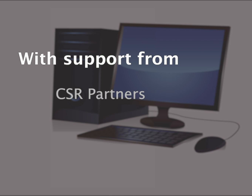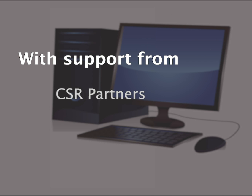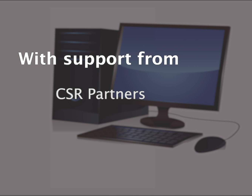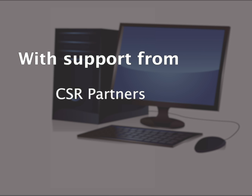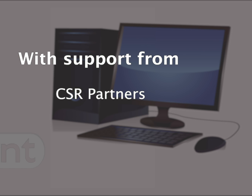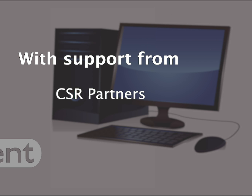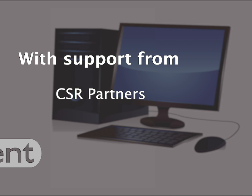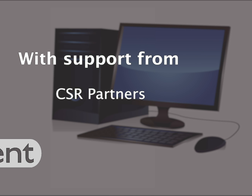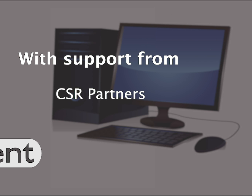Thank you.